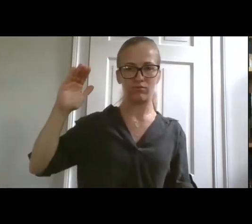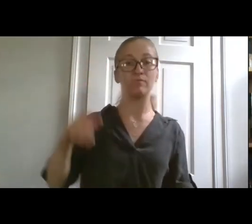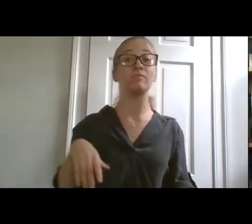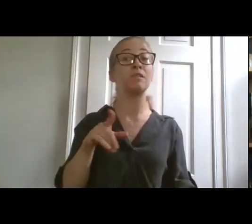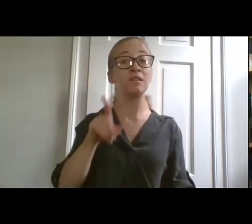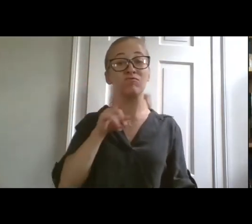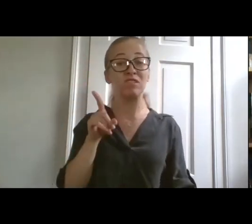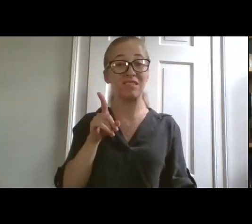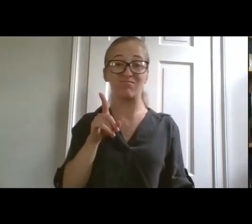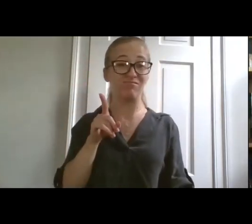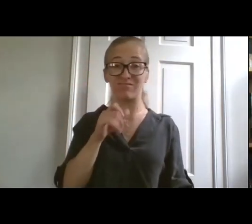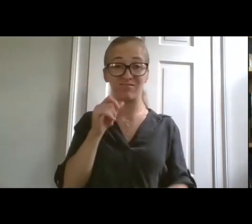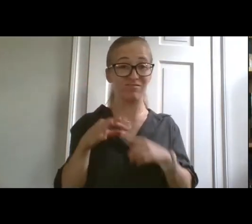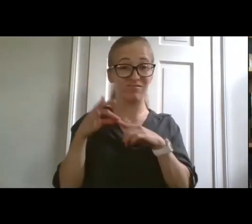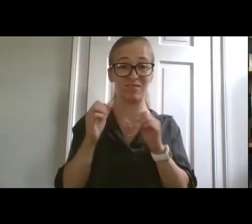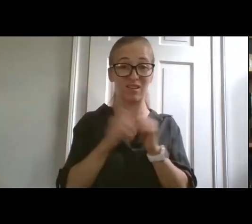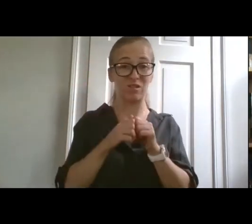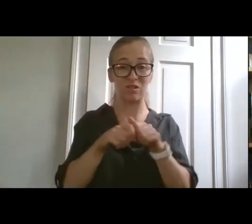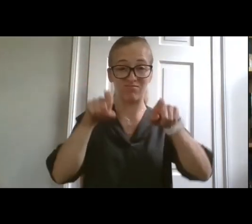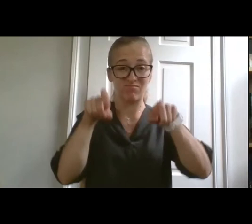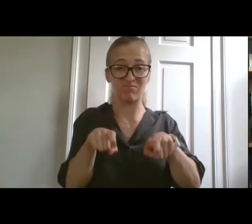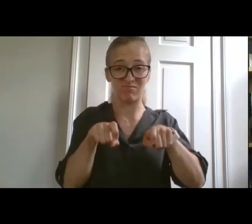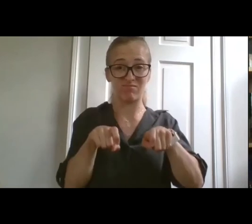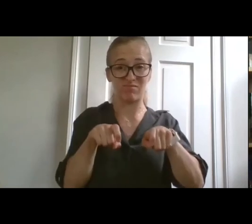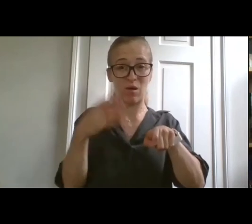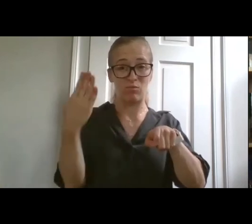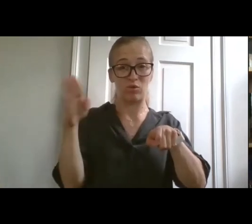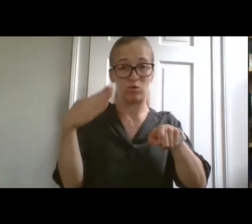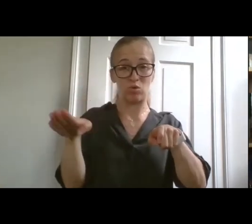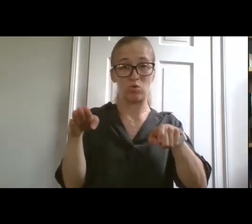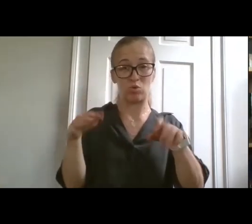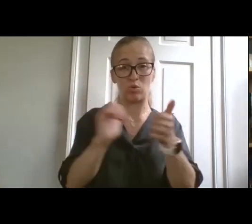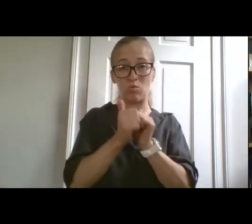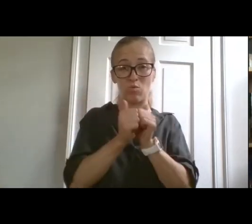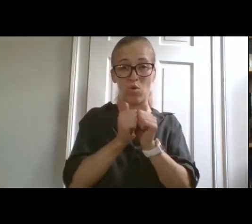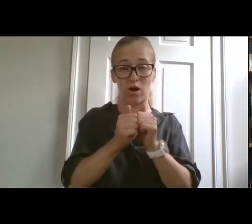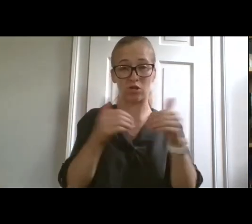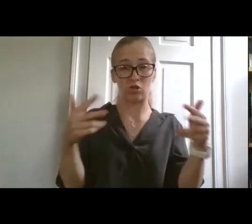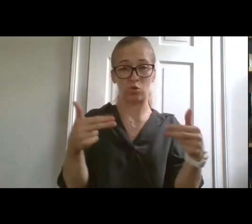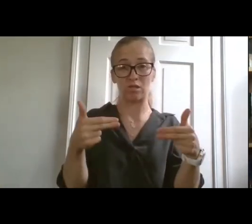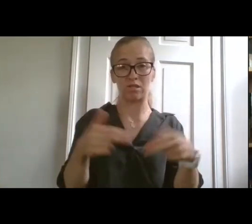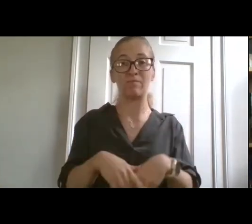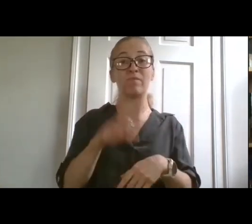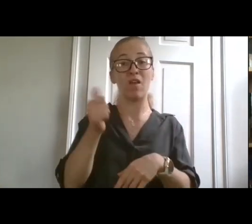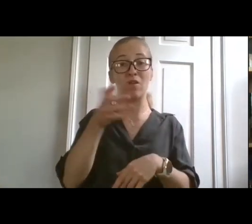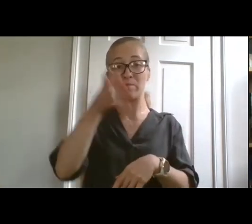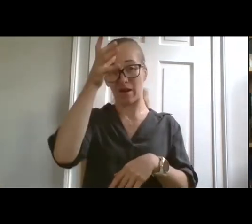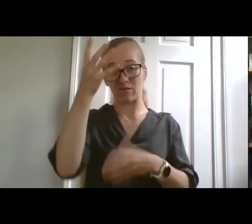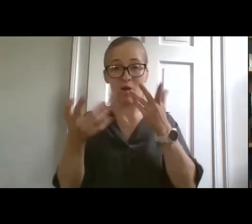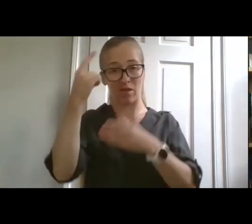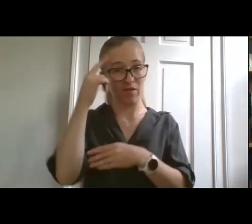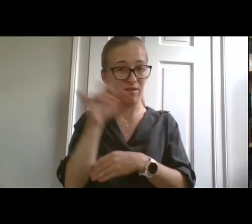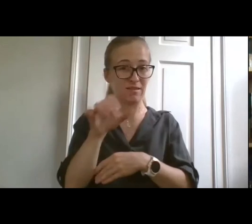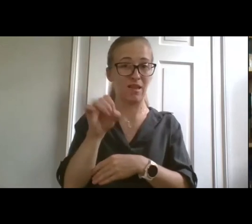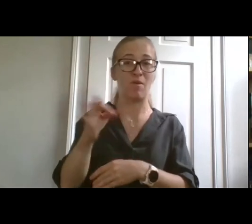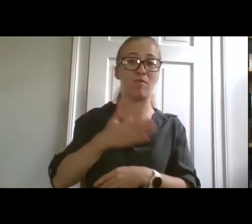fairly indistinguishable, with his bony knees poking out of blue athletic shorts. Other parents on this trip likely thought the same of my own sons and